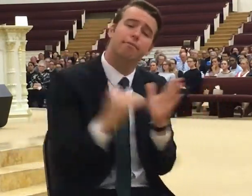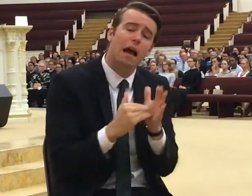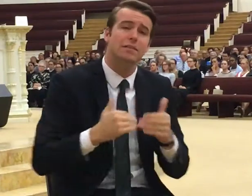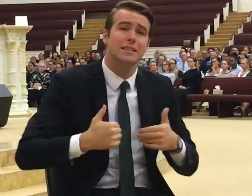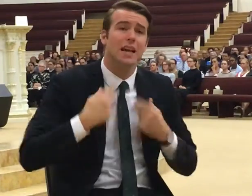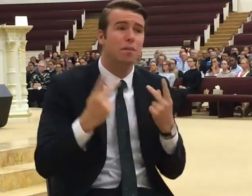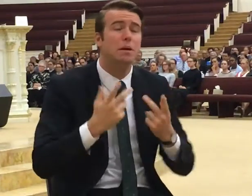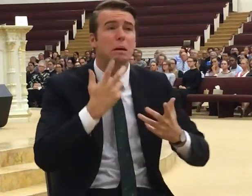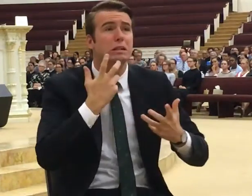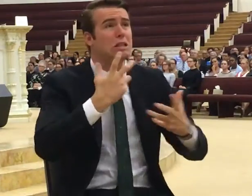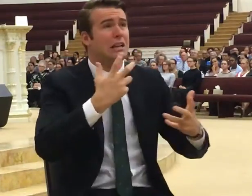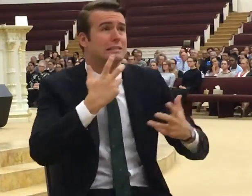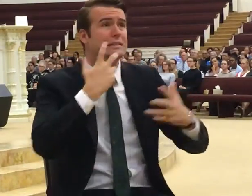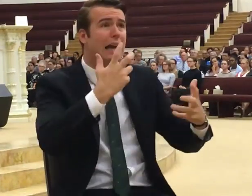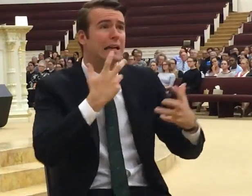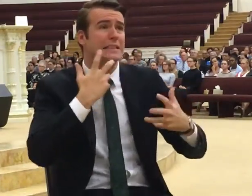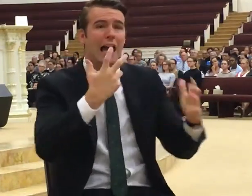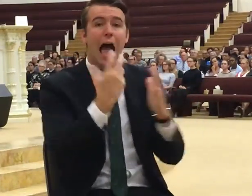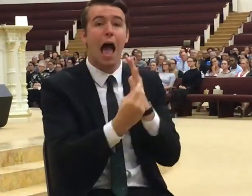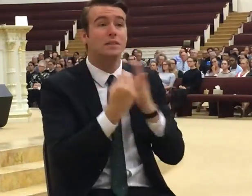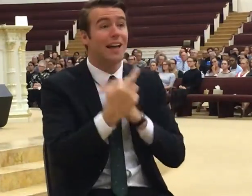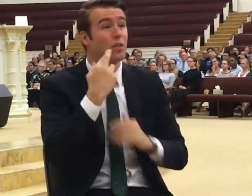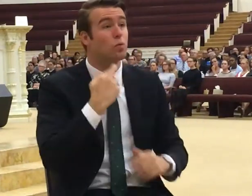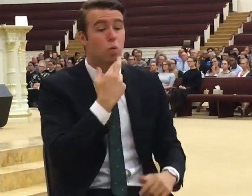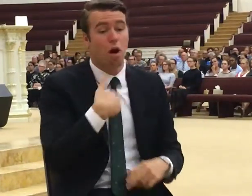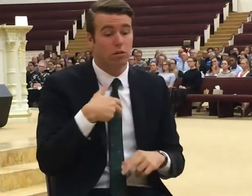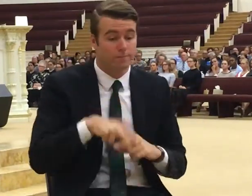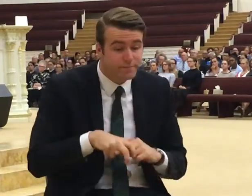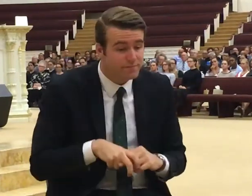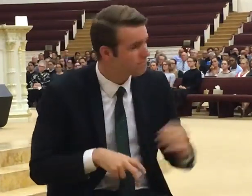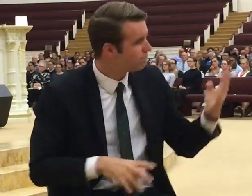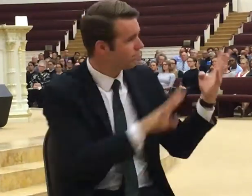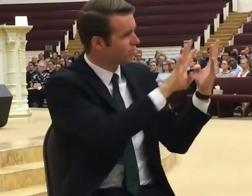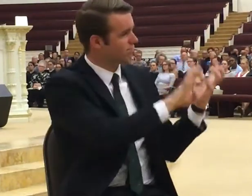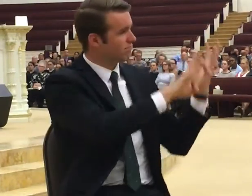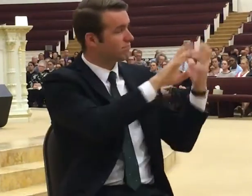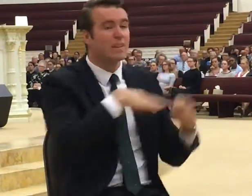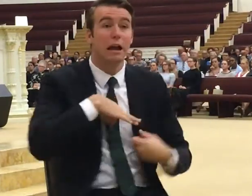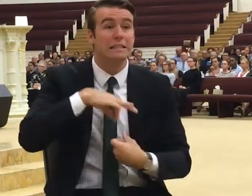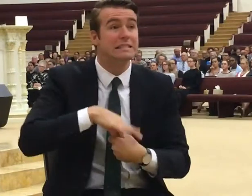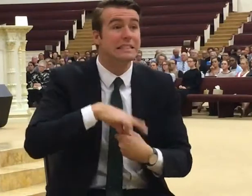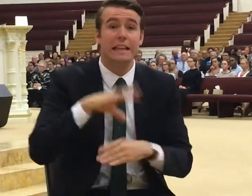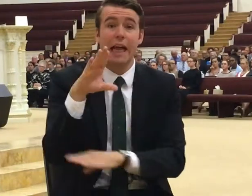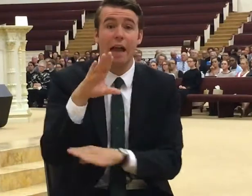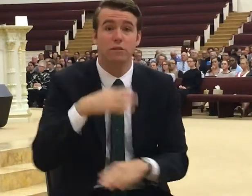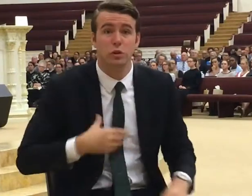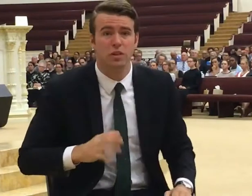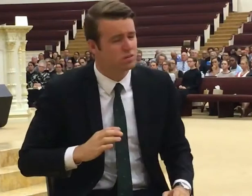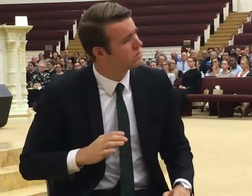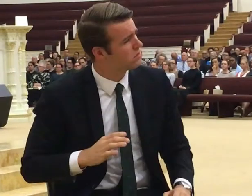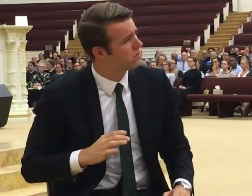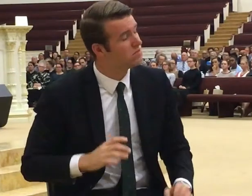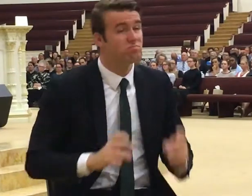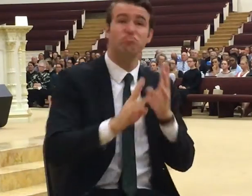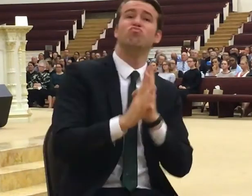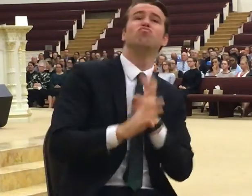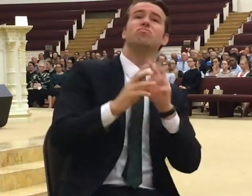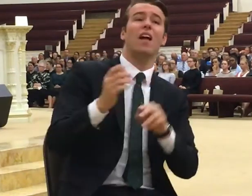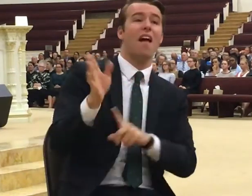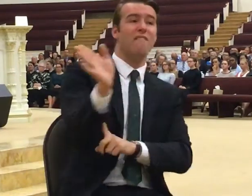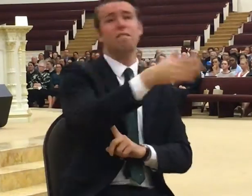were screaming and chanting outside the restaurant where we were sitting, drinking tea in the afternoon, as they were